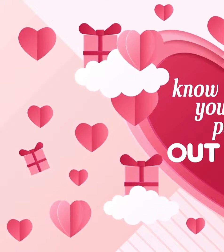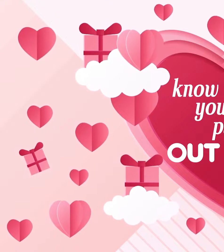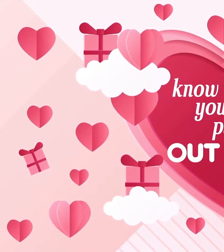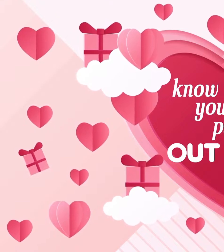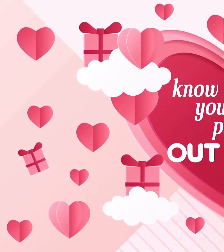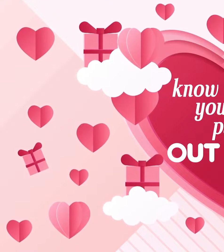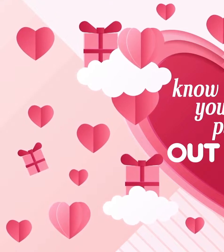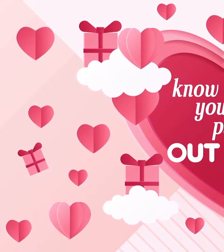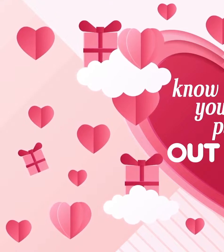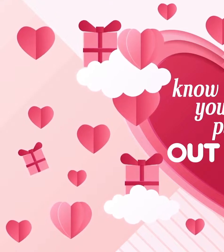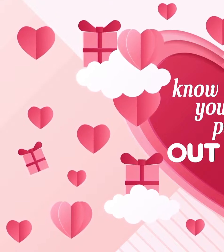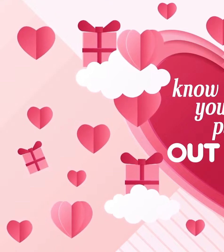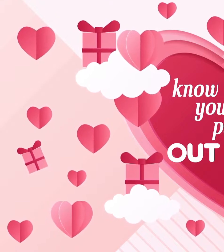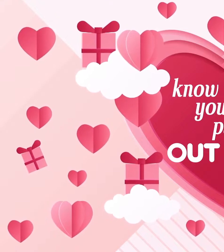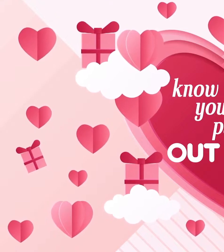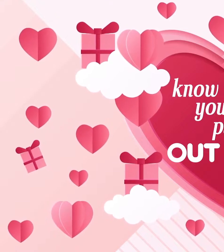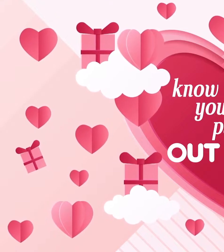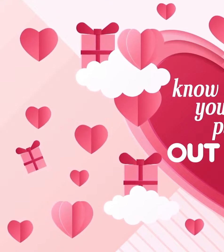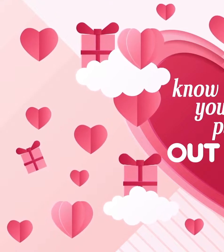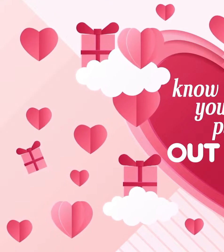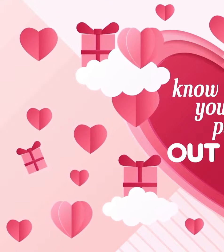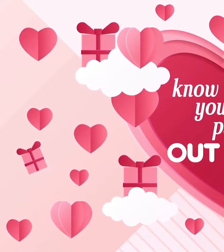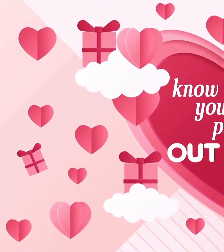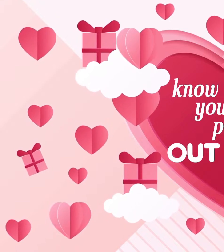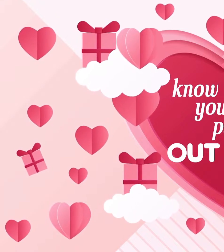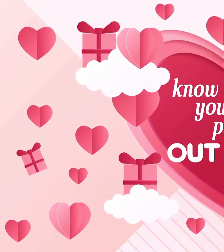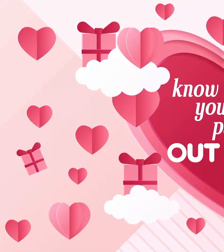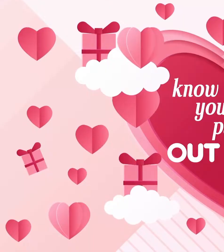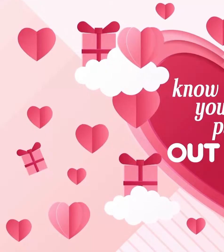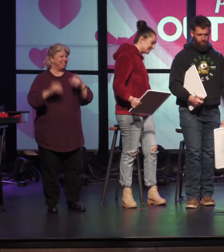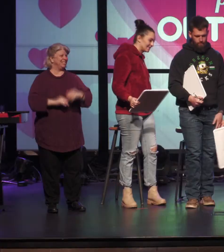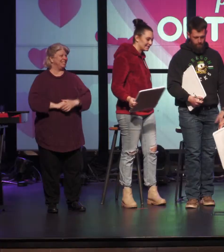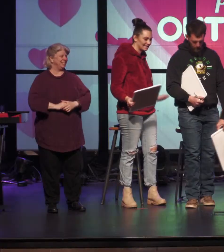hand today. That was fun. Thank you very much.